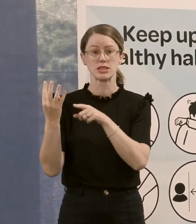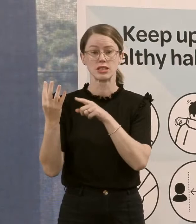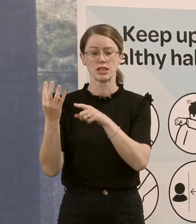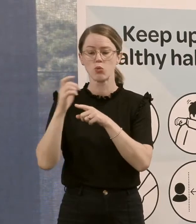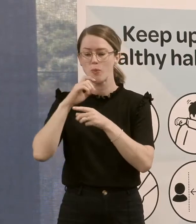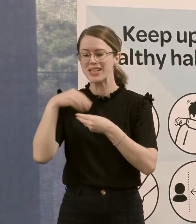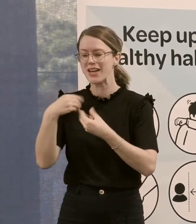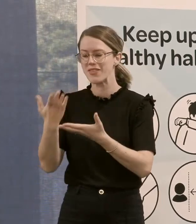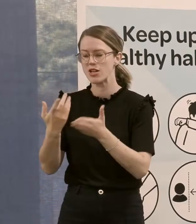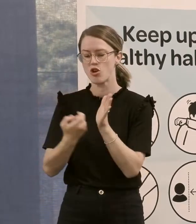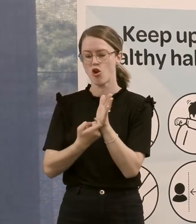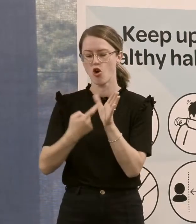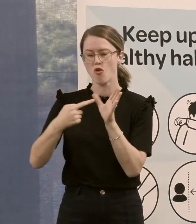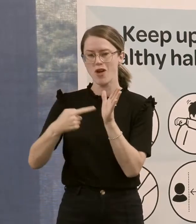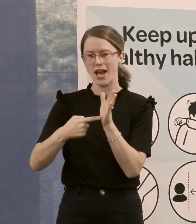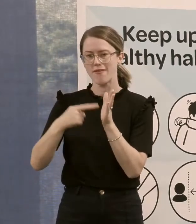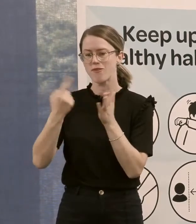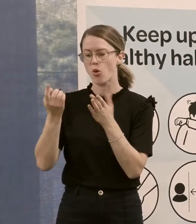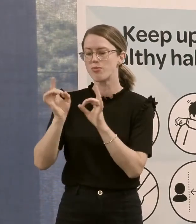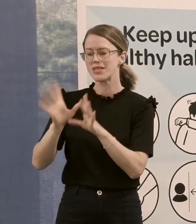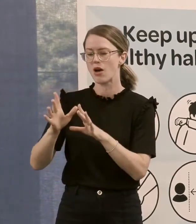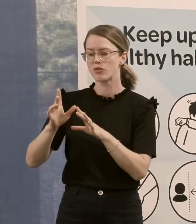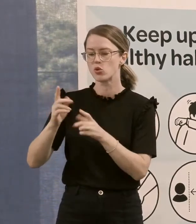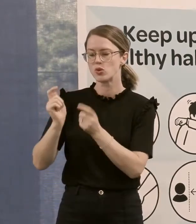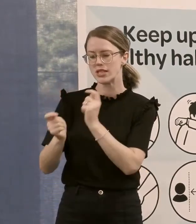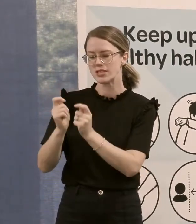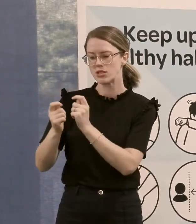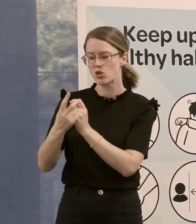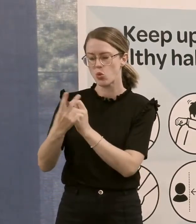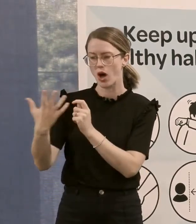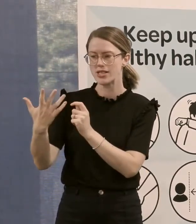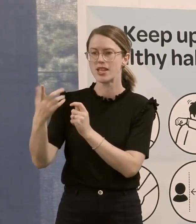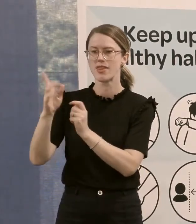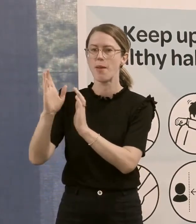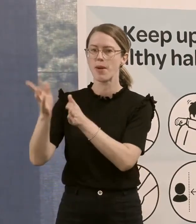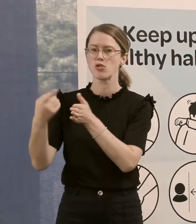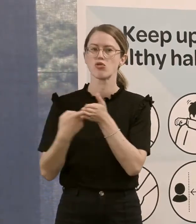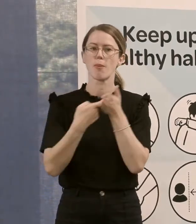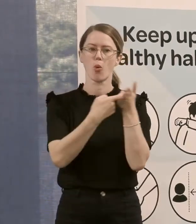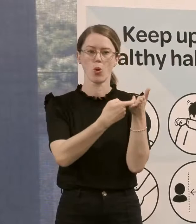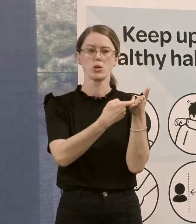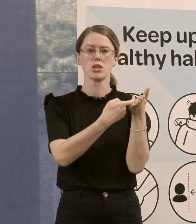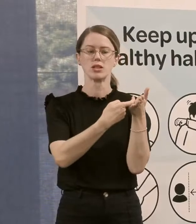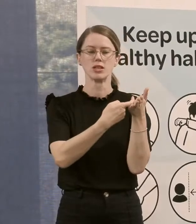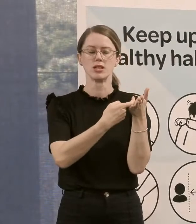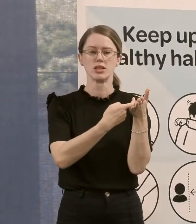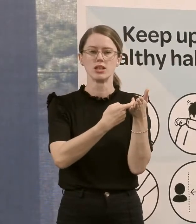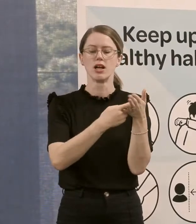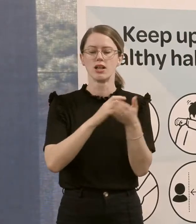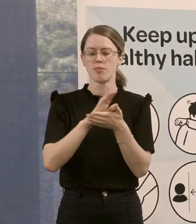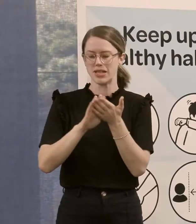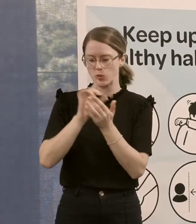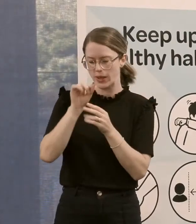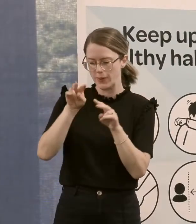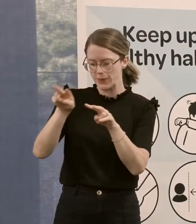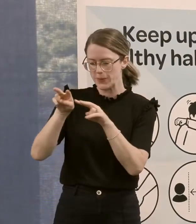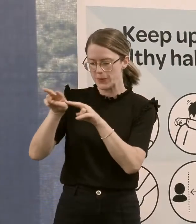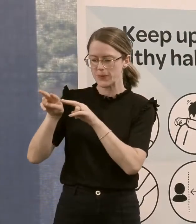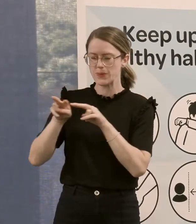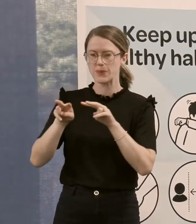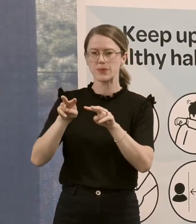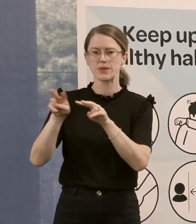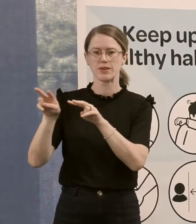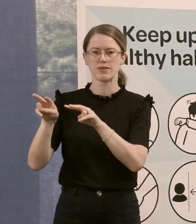provided with rapid antigen tests, to do that testing twice, and to report that test result. And then, of course, we can keep our surveillance going for those